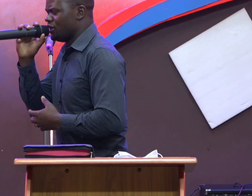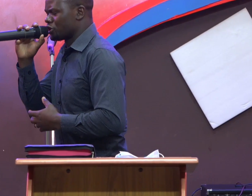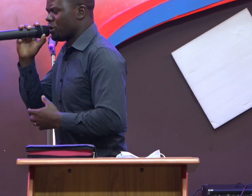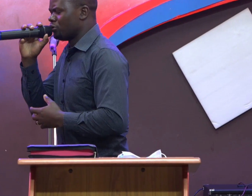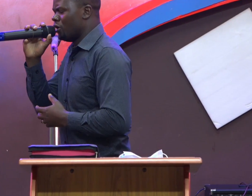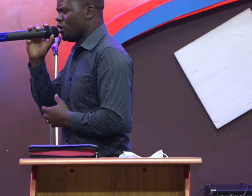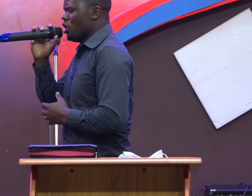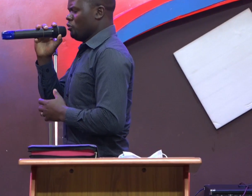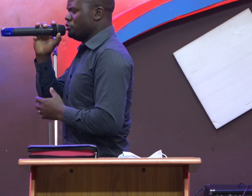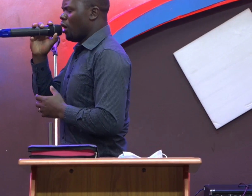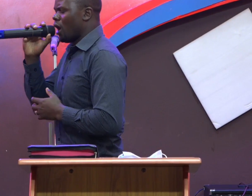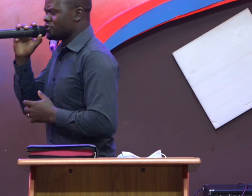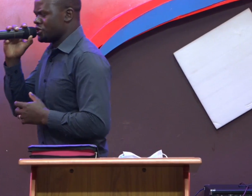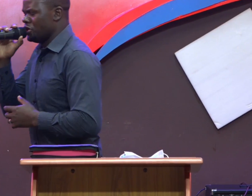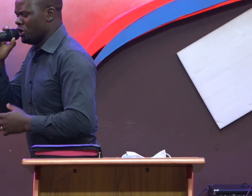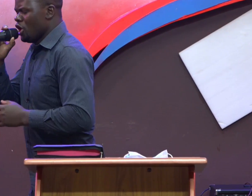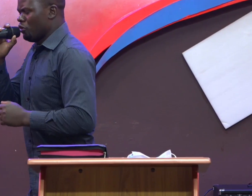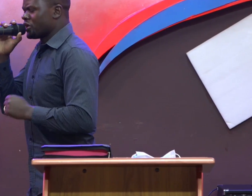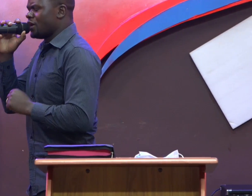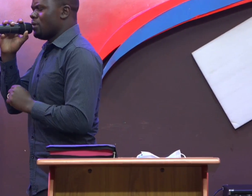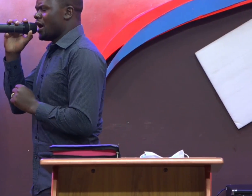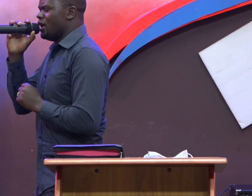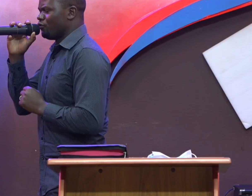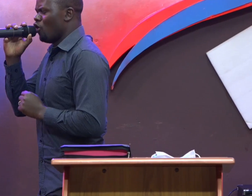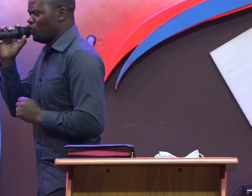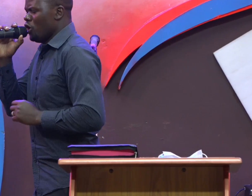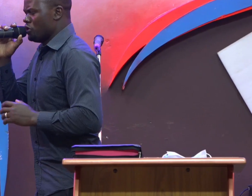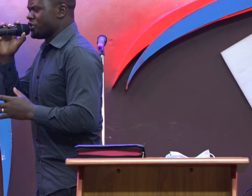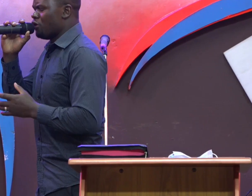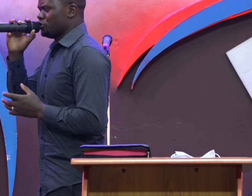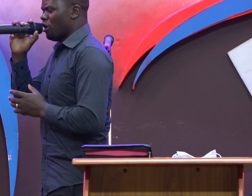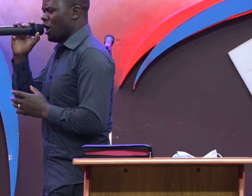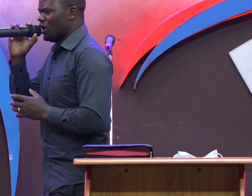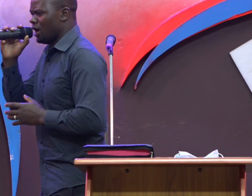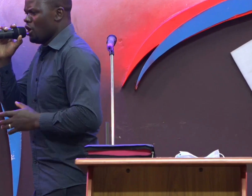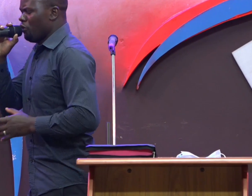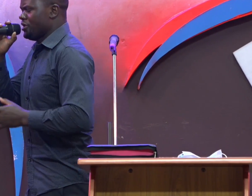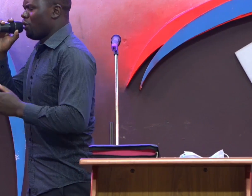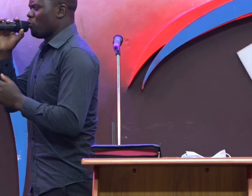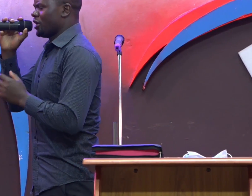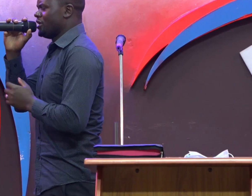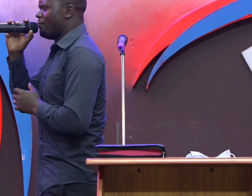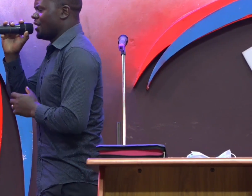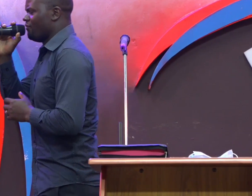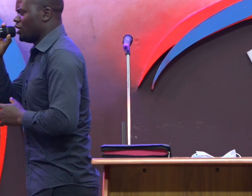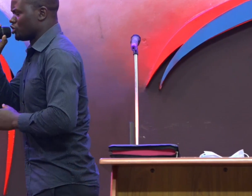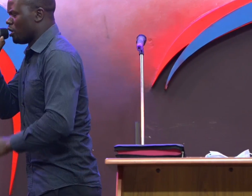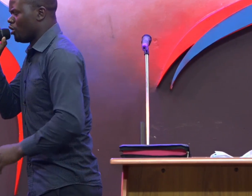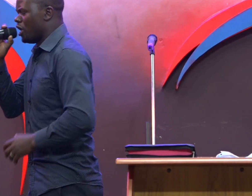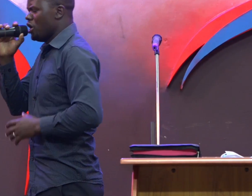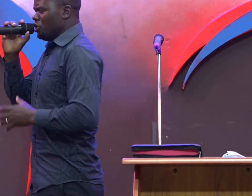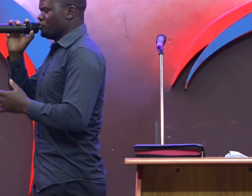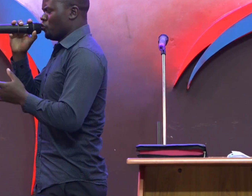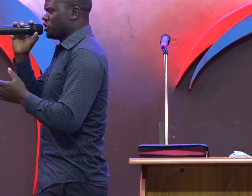fruits, Heavenly King of glory. We no one see, we can't bear the fruits without your help. When you are weak in a man, Heavenly